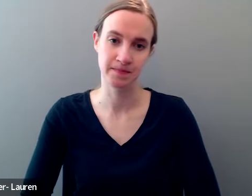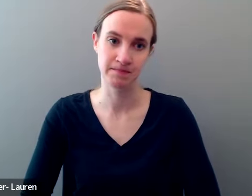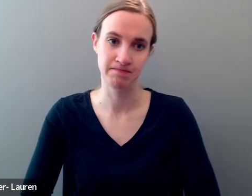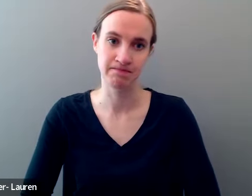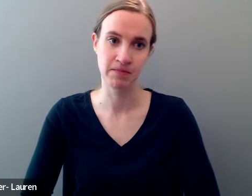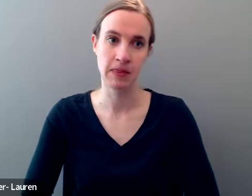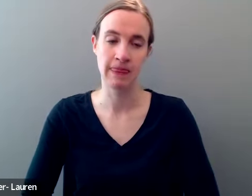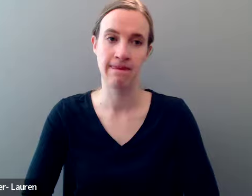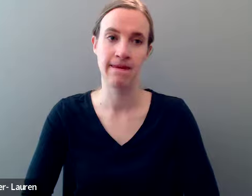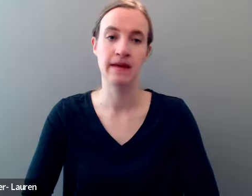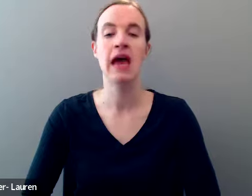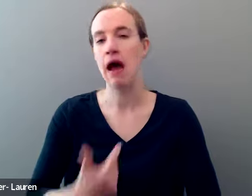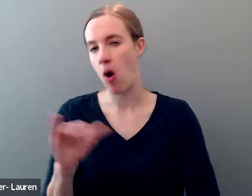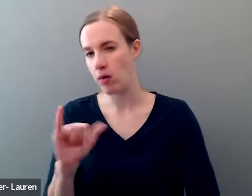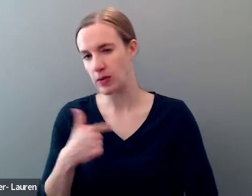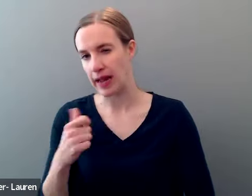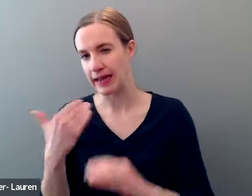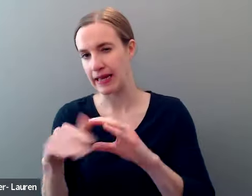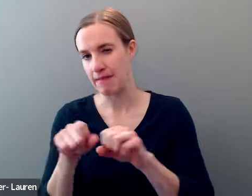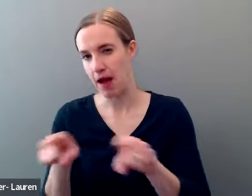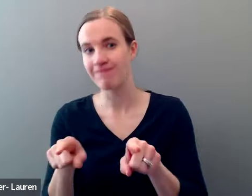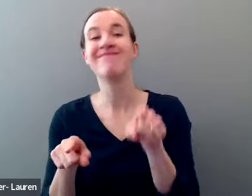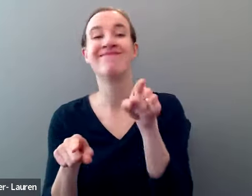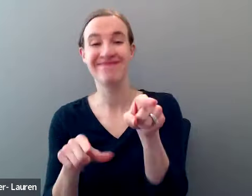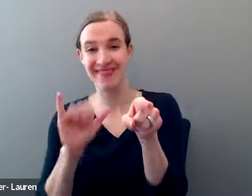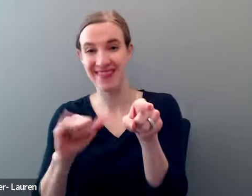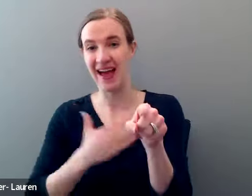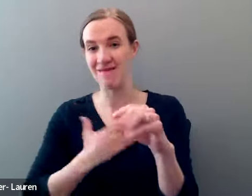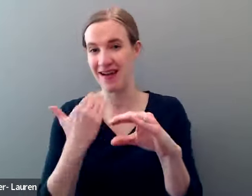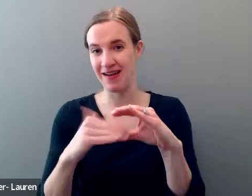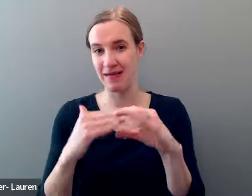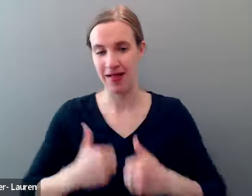And I can also email. Okay, there we go. And there's my email. I